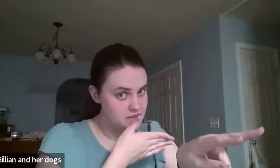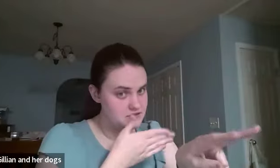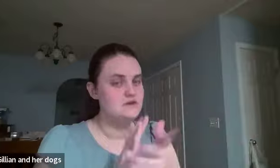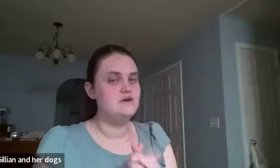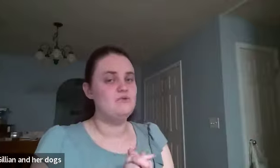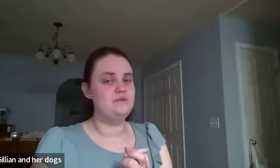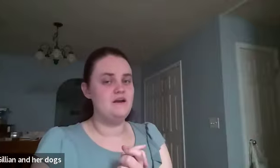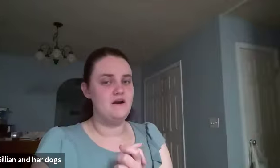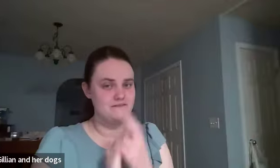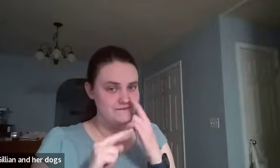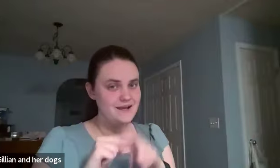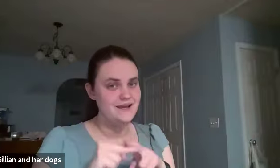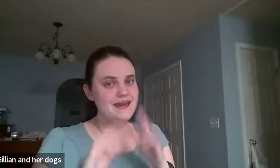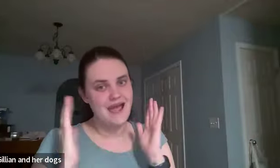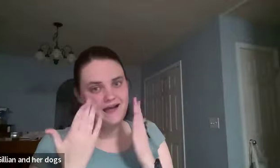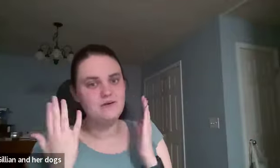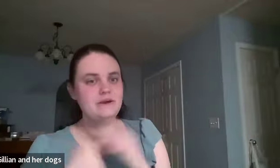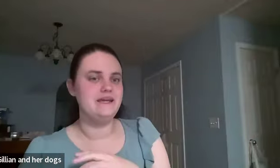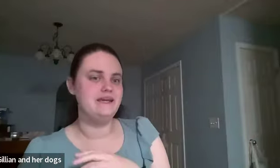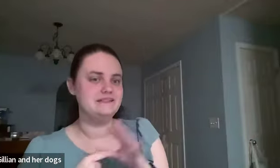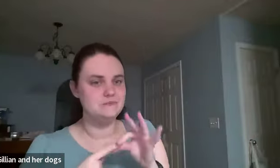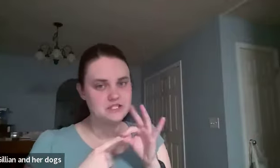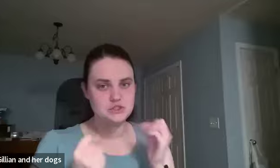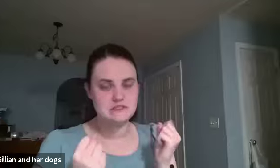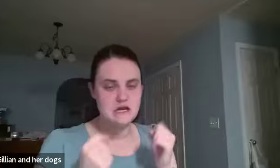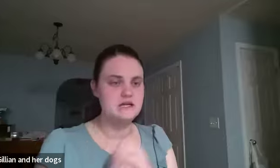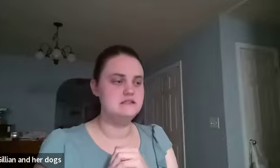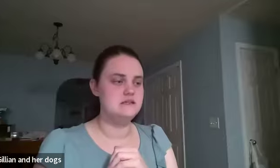2 weeks, will be our fun Halloween special signs,